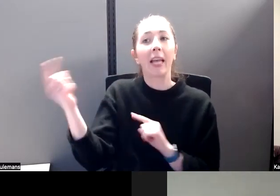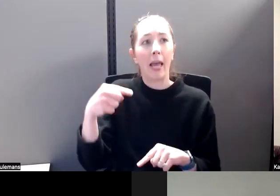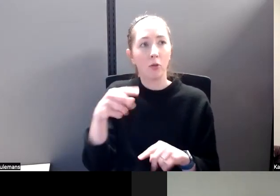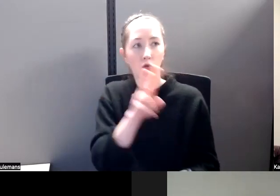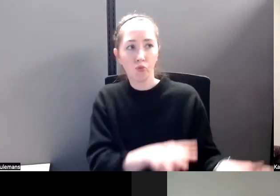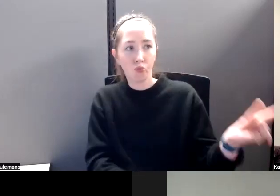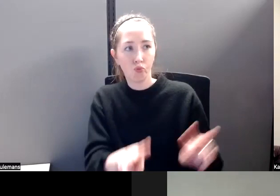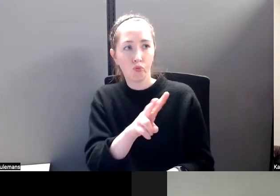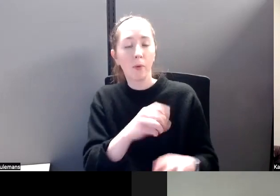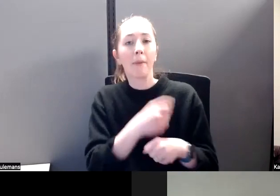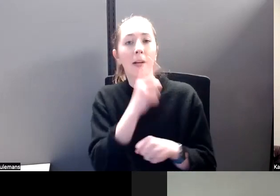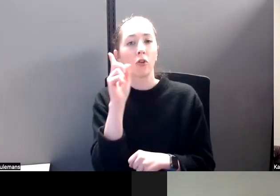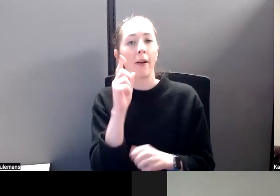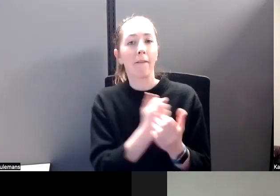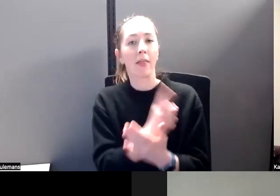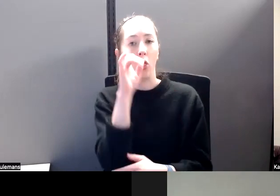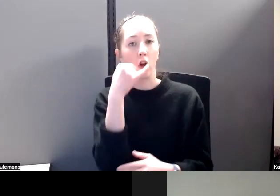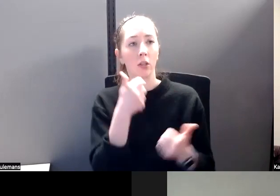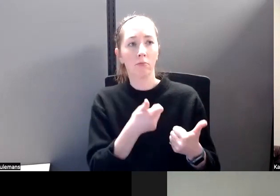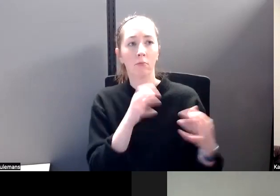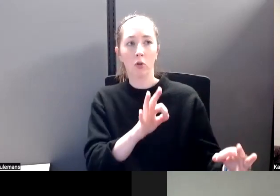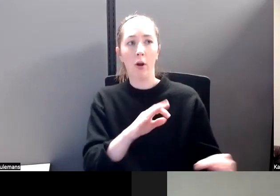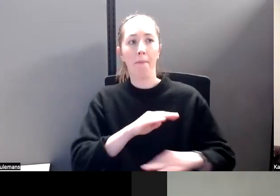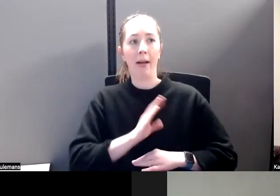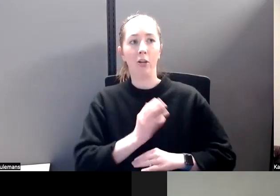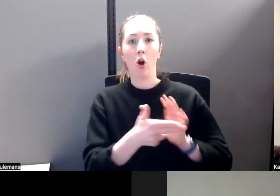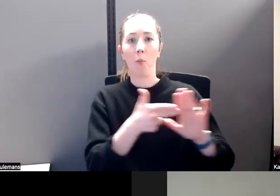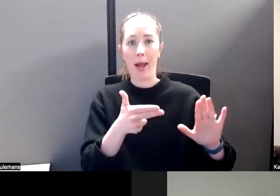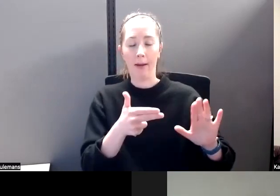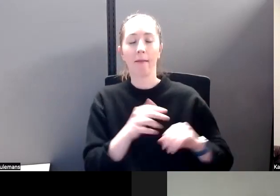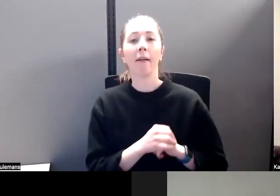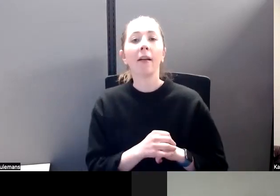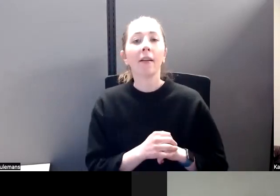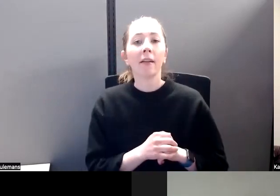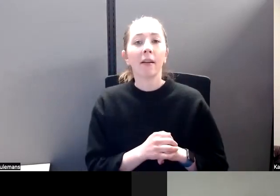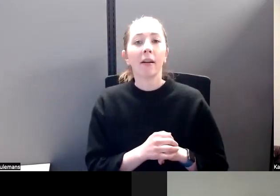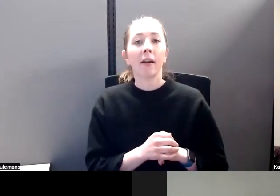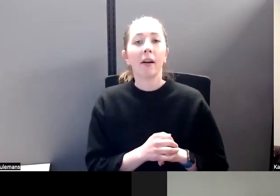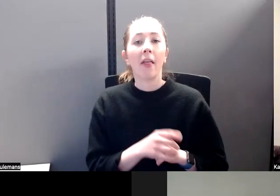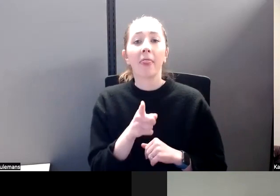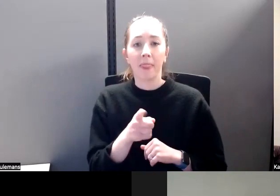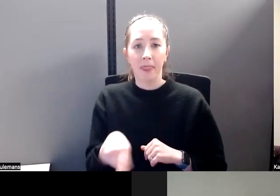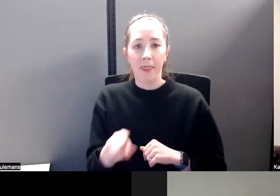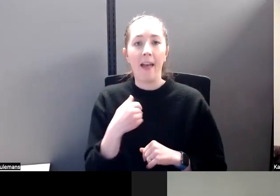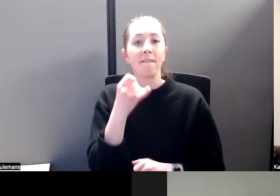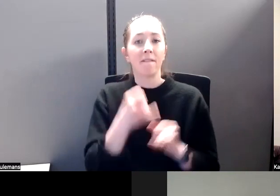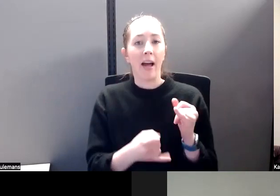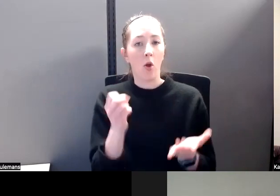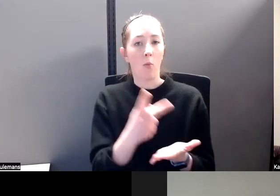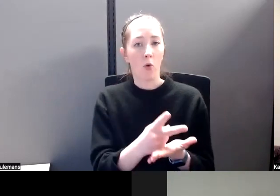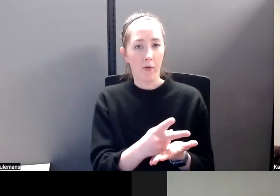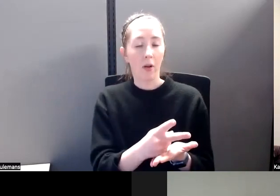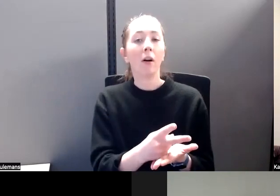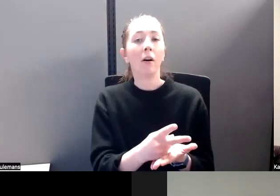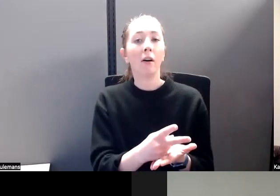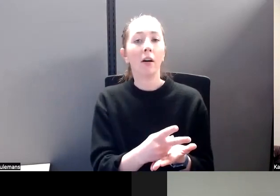take a look, make sure everything's looking good, making sure everything is going well. And they do have final approval on everything. So final